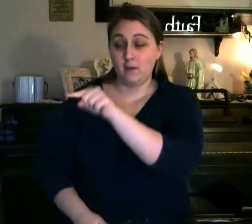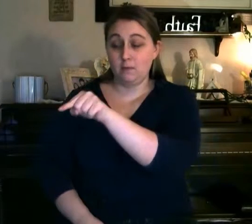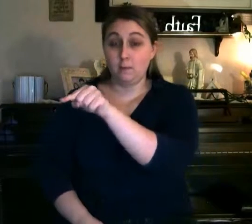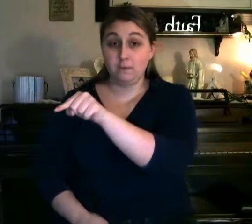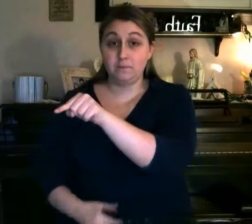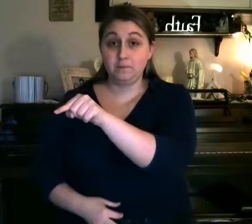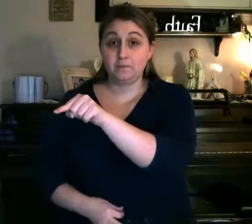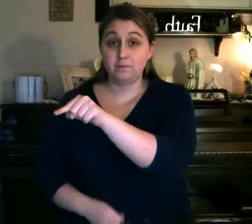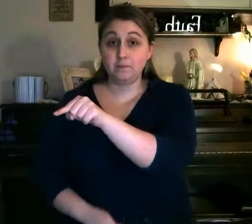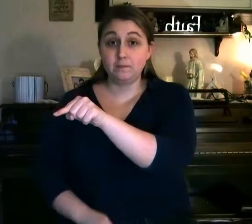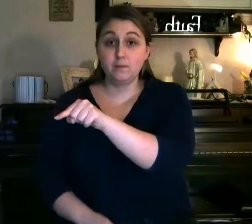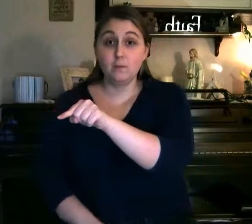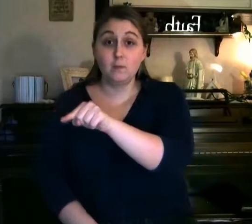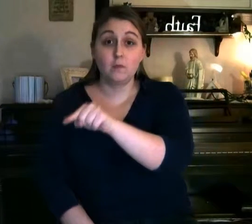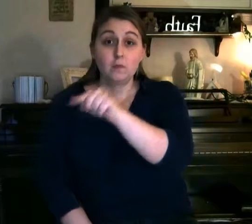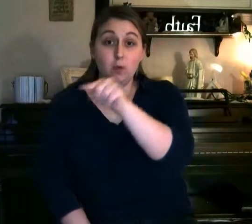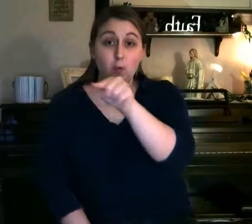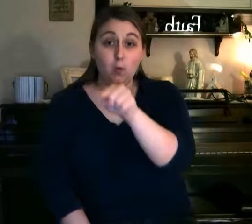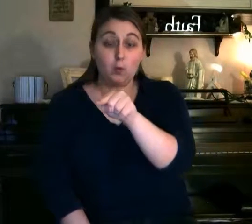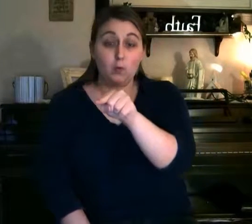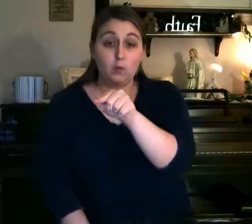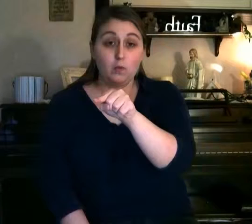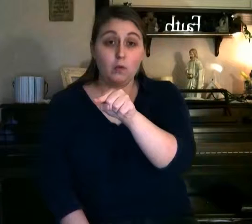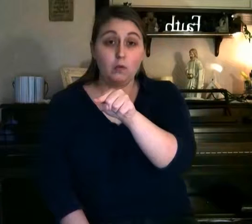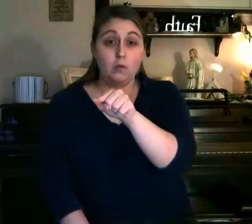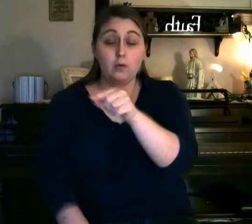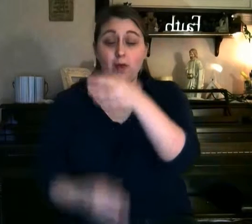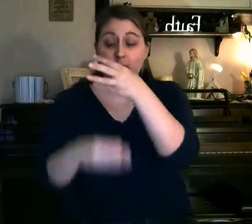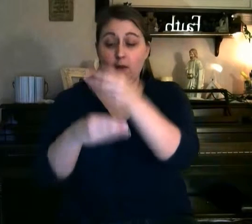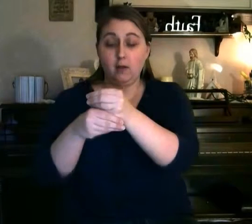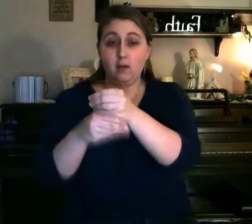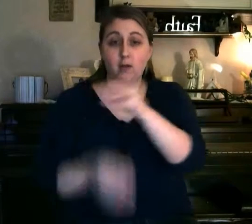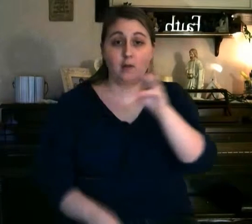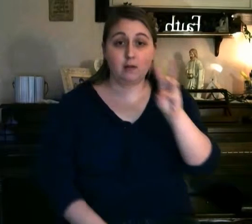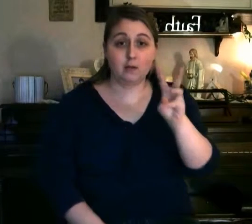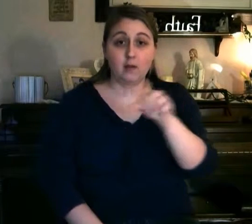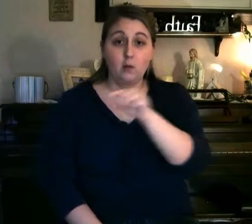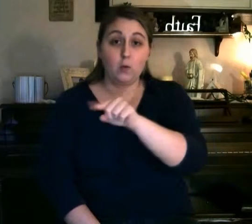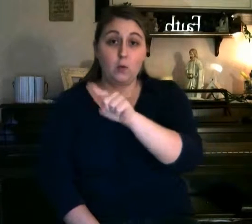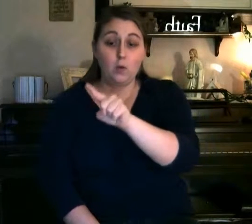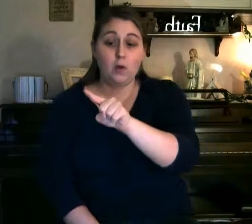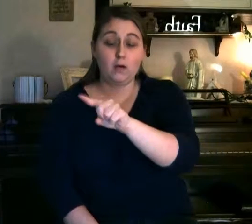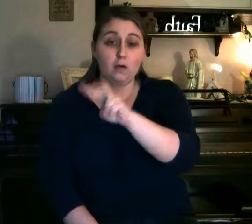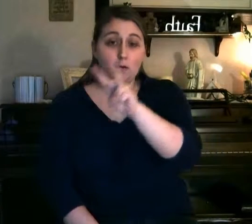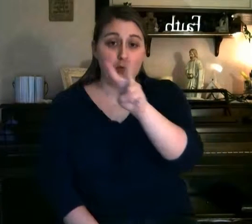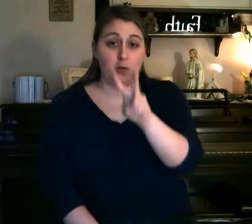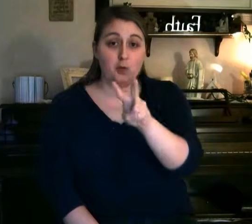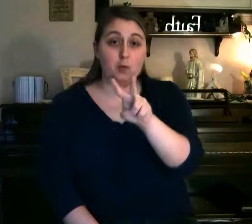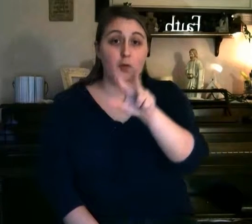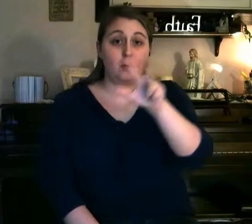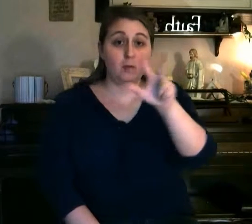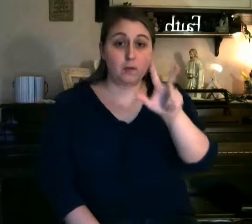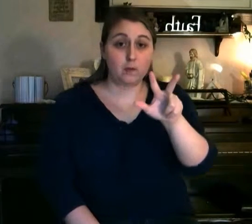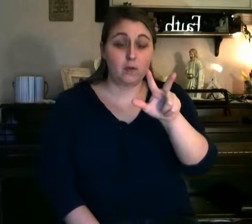5, and we're going to add 6 to it. So we go 1, 2,